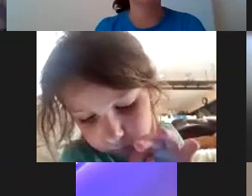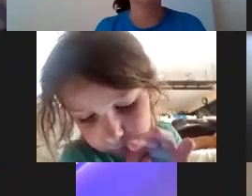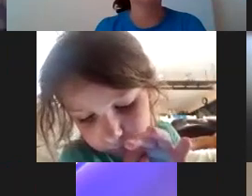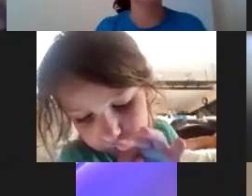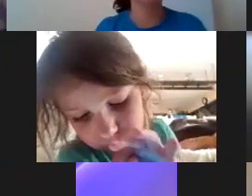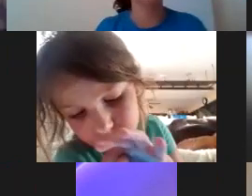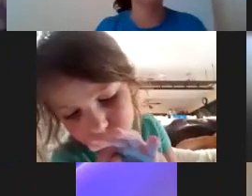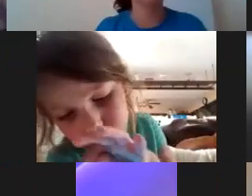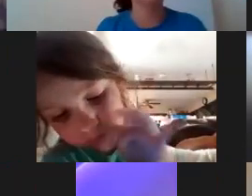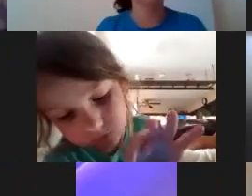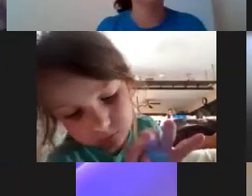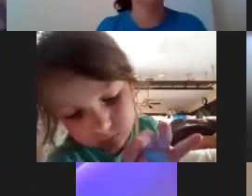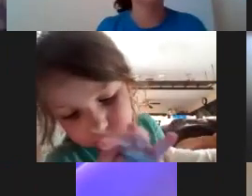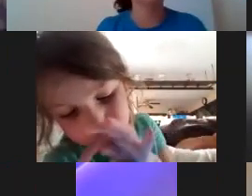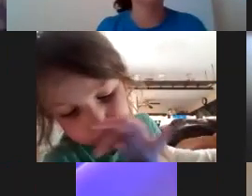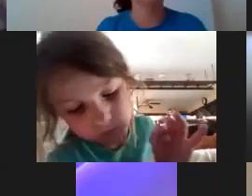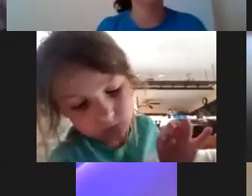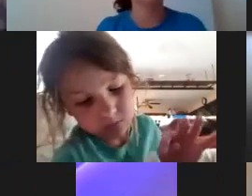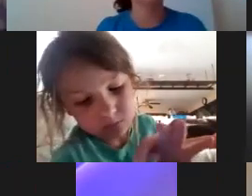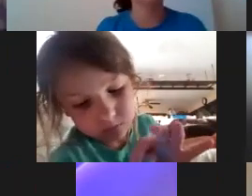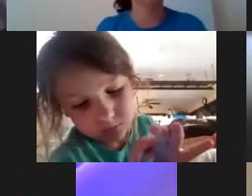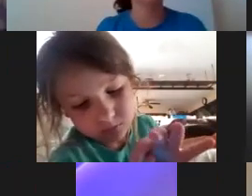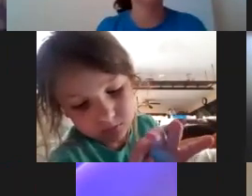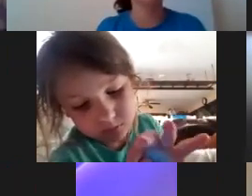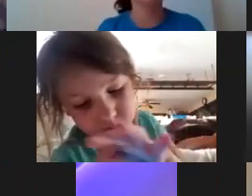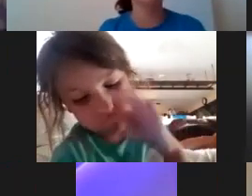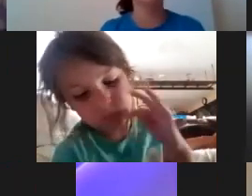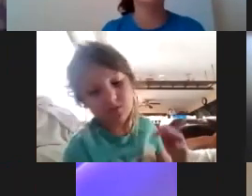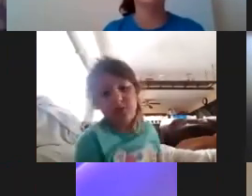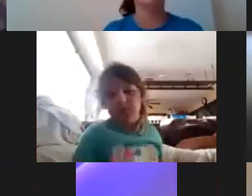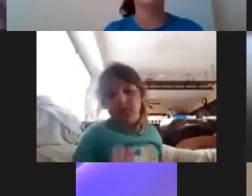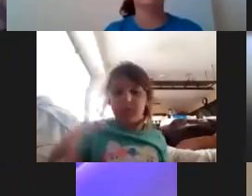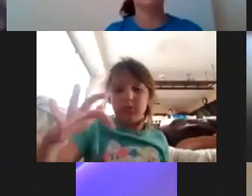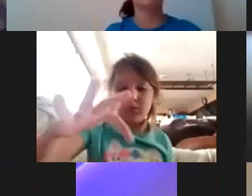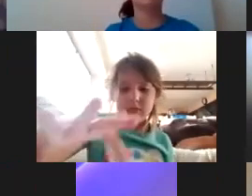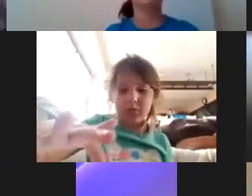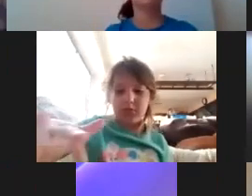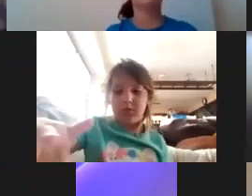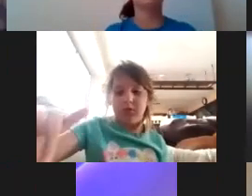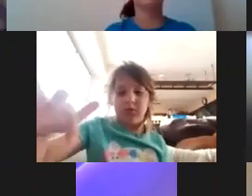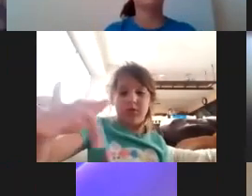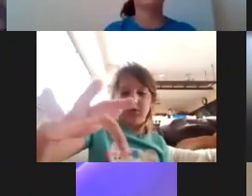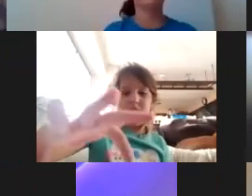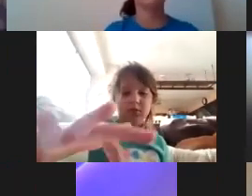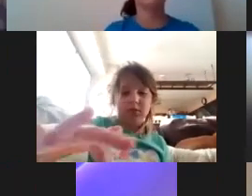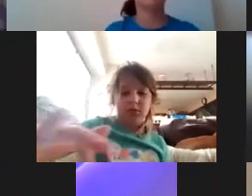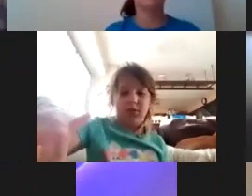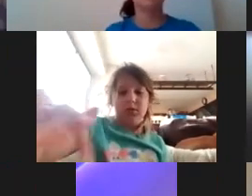I work for a company called Sorensen Communications, and that's where I do my interpreting for, and that's actually how we are